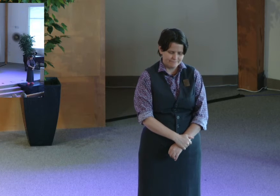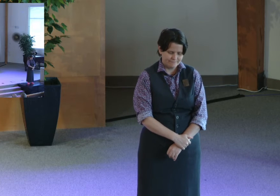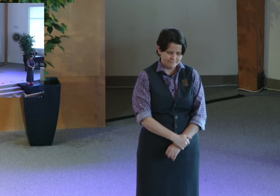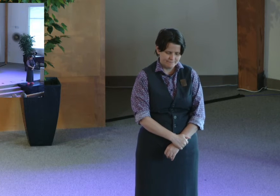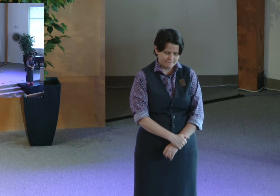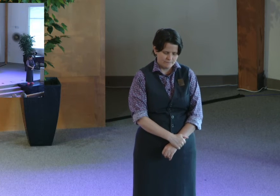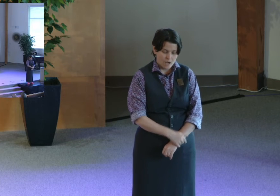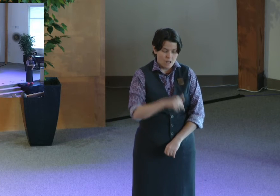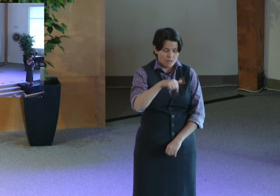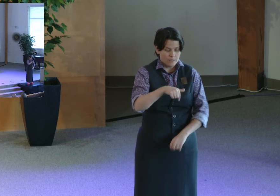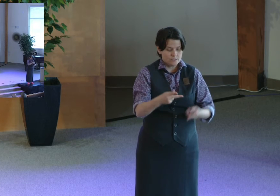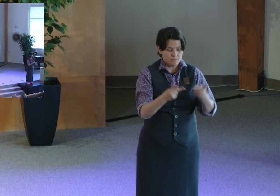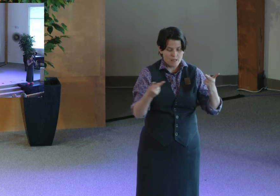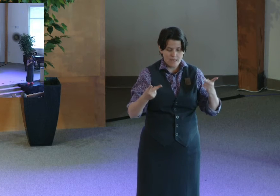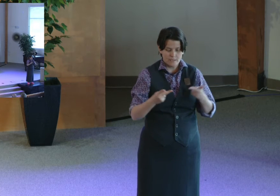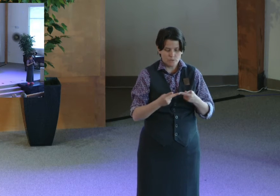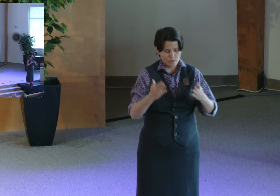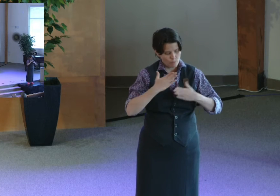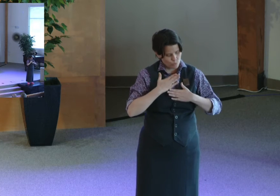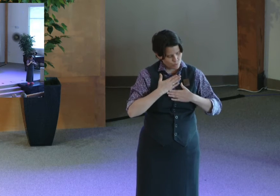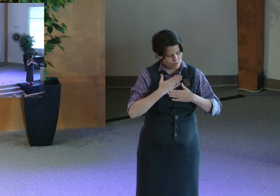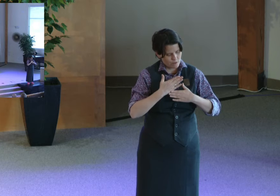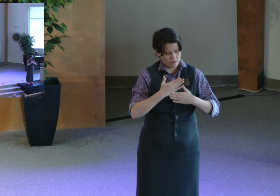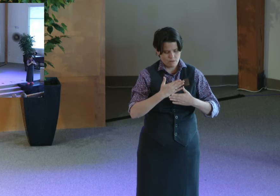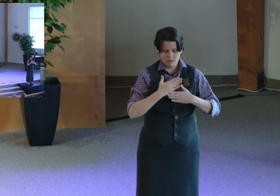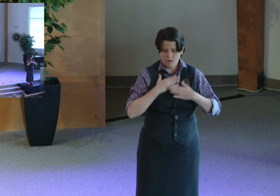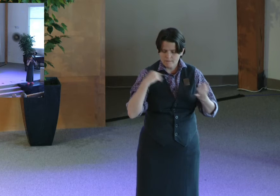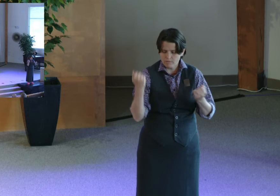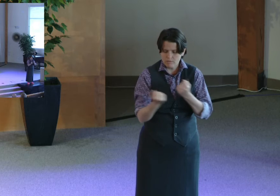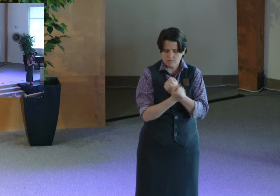of sacredness, of allness,